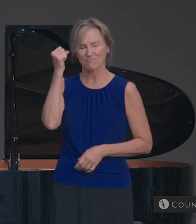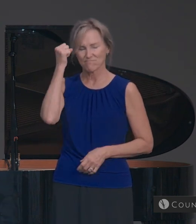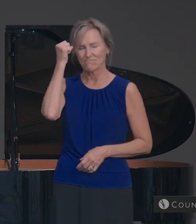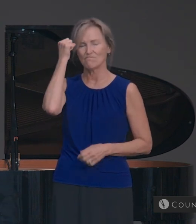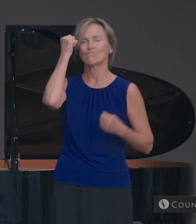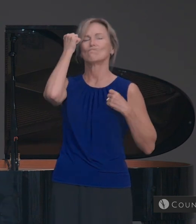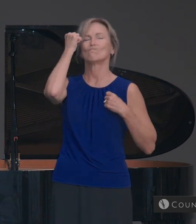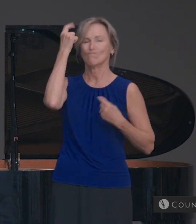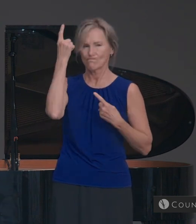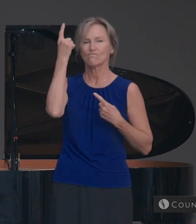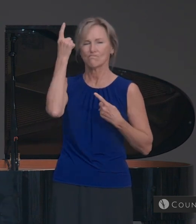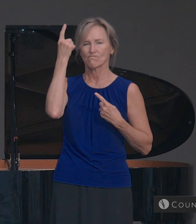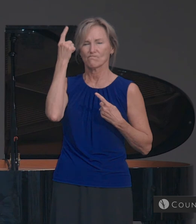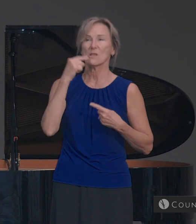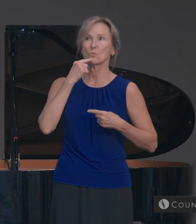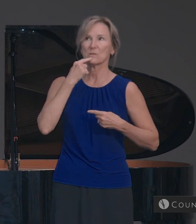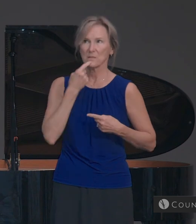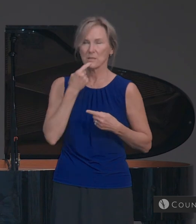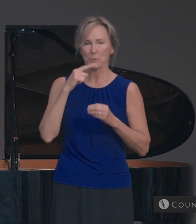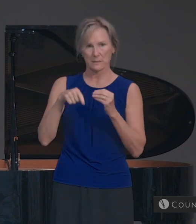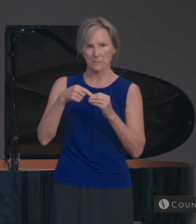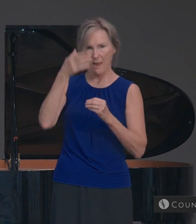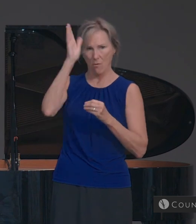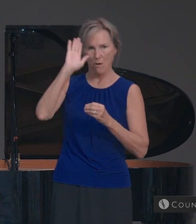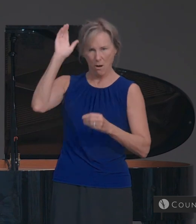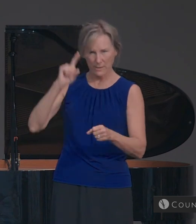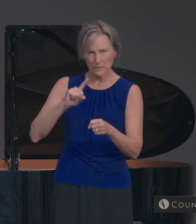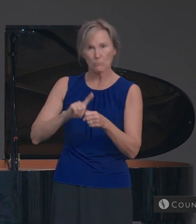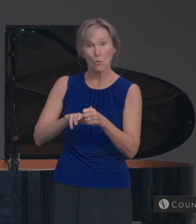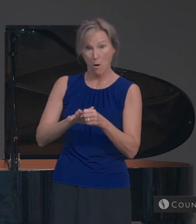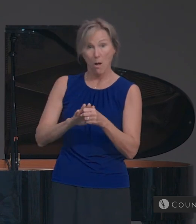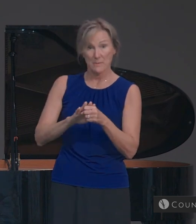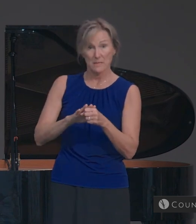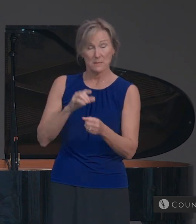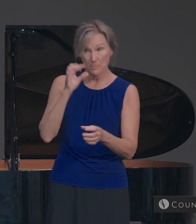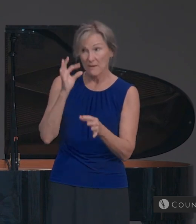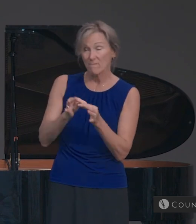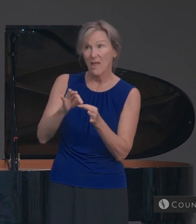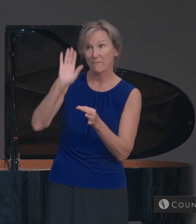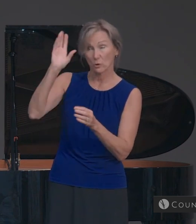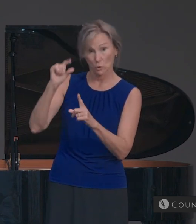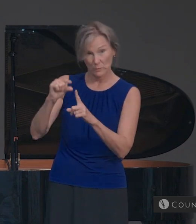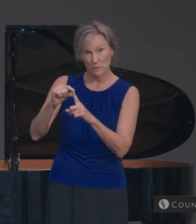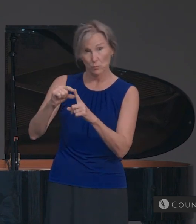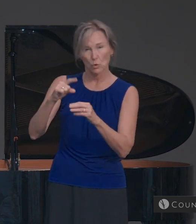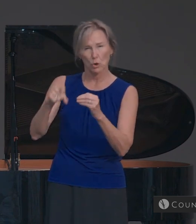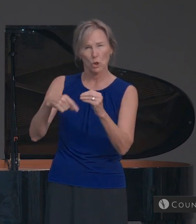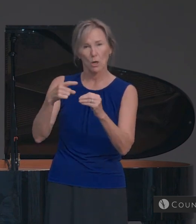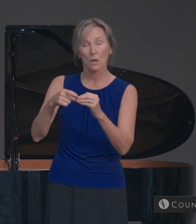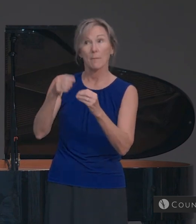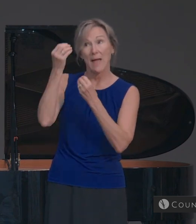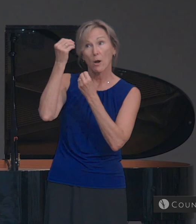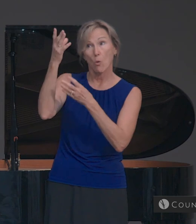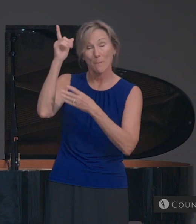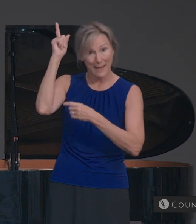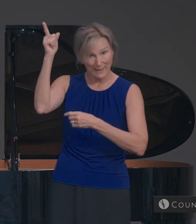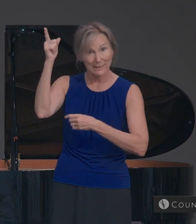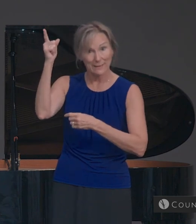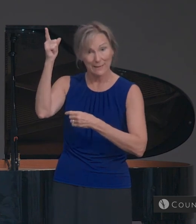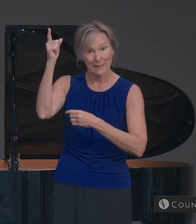Hezekiah took seriously the promise of God to be faithful to his word. And guess what happened?